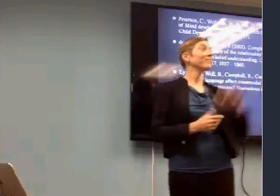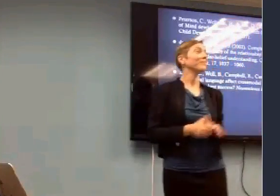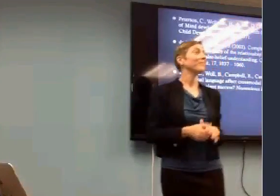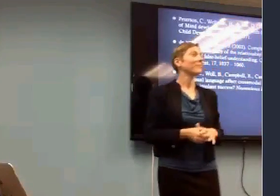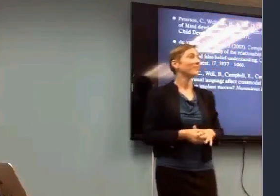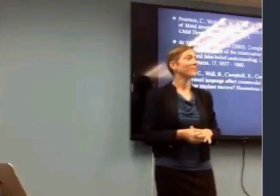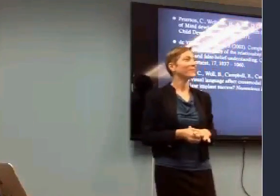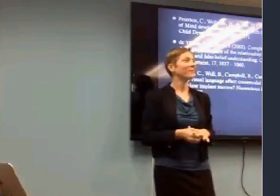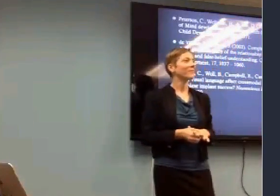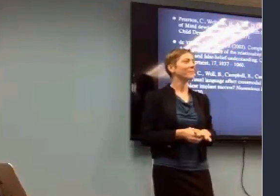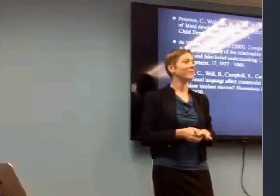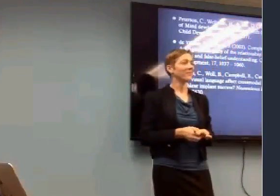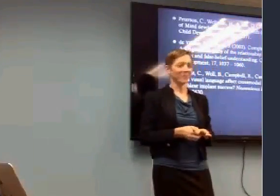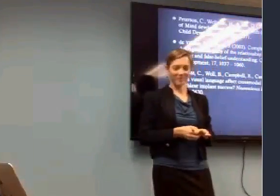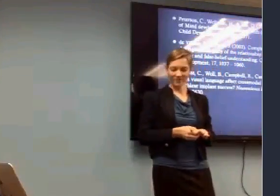Yes.